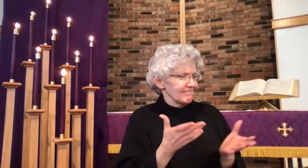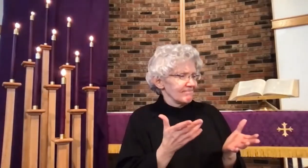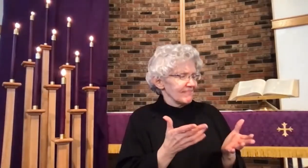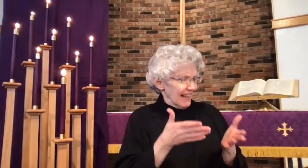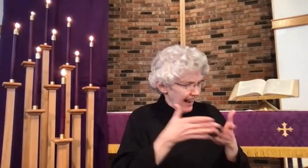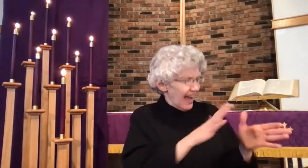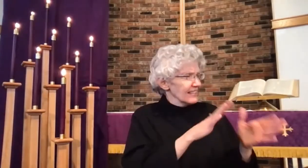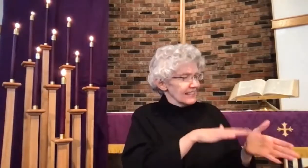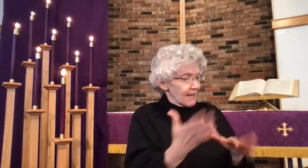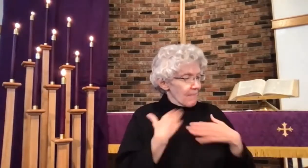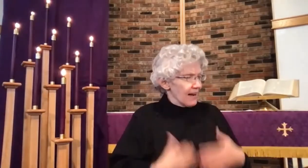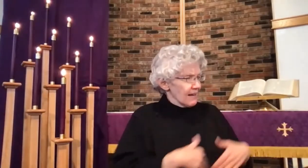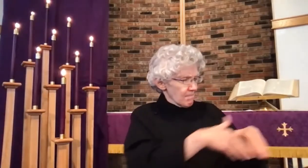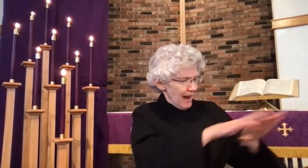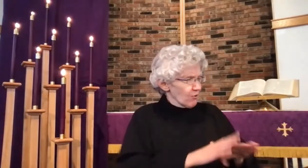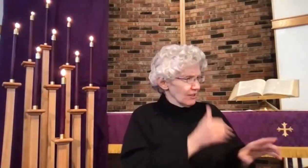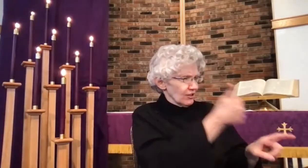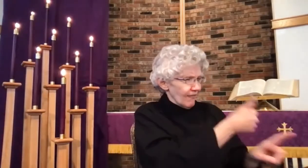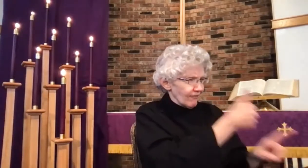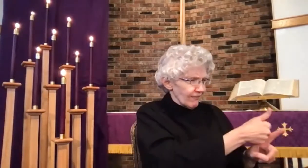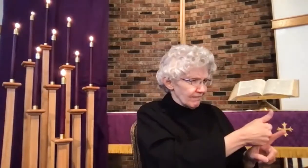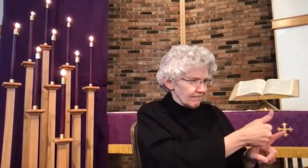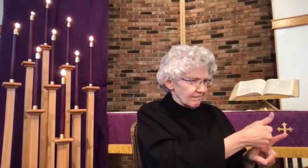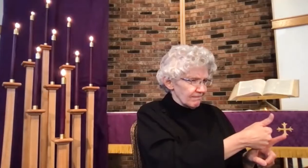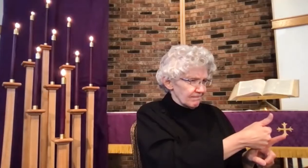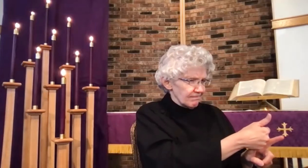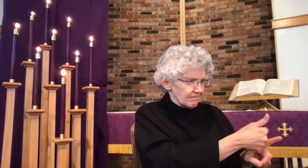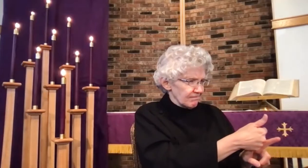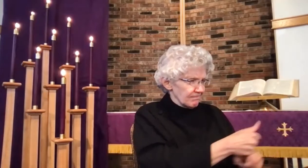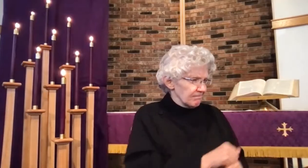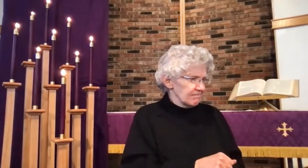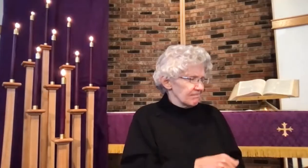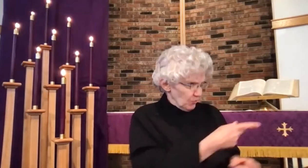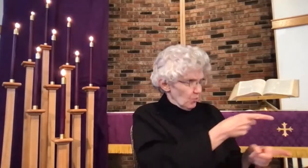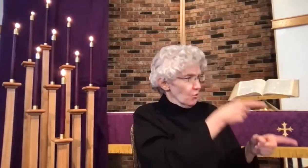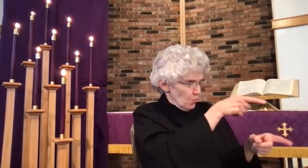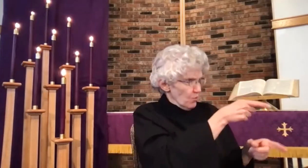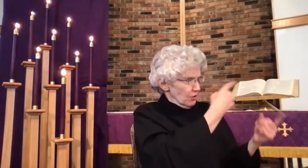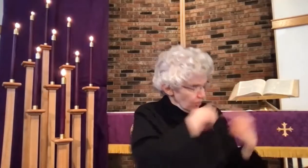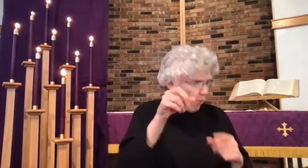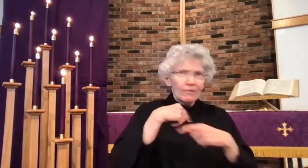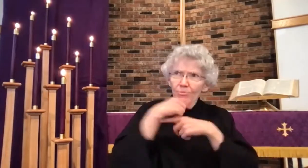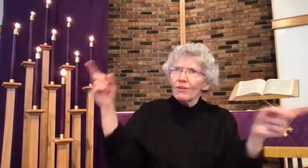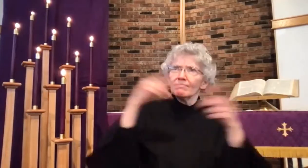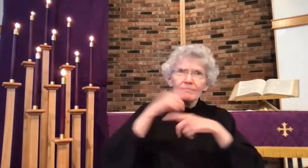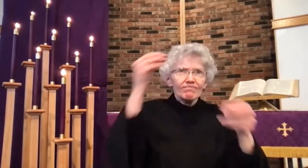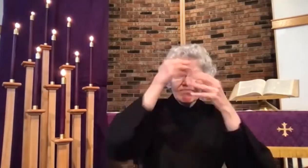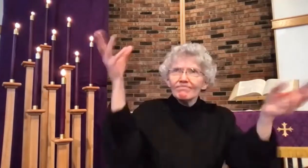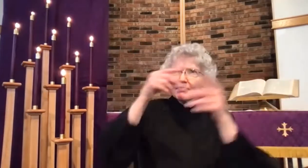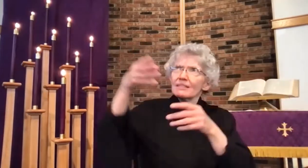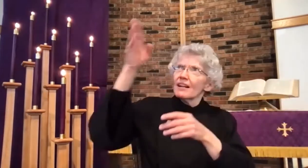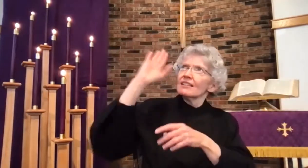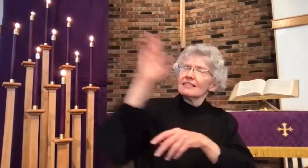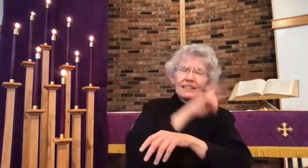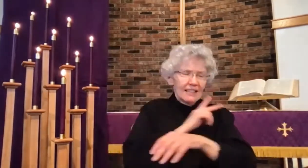But Jesus replied, "Let the dead bury their own dead. But as for you, go